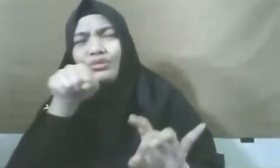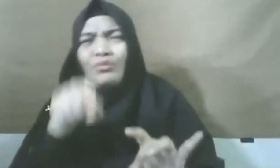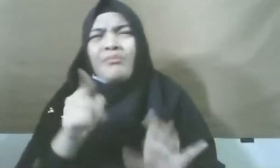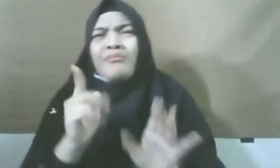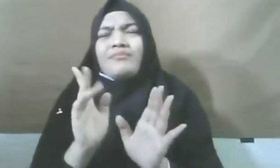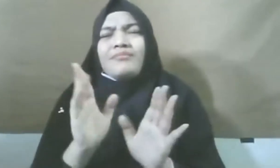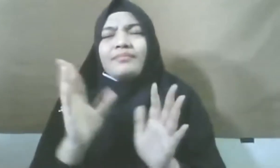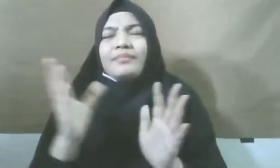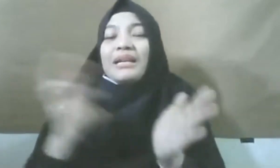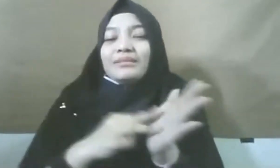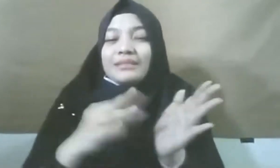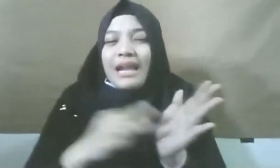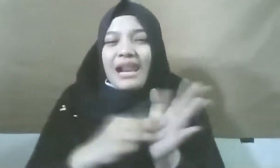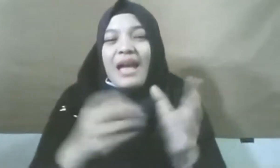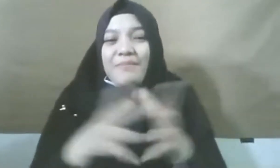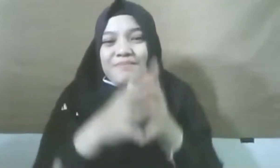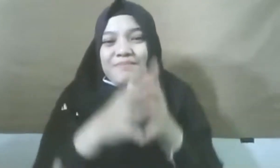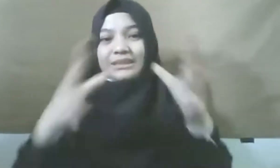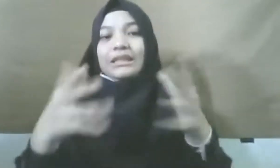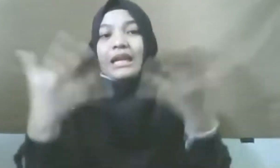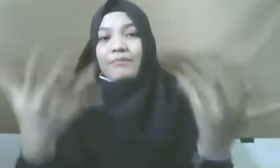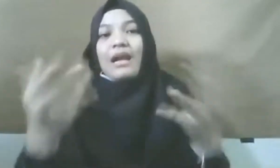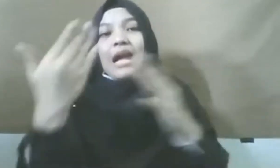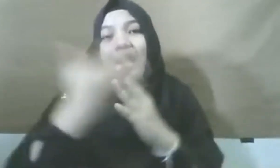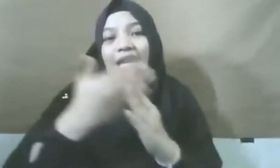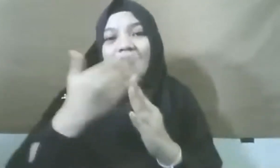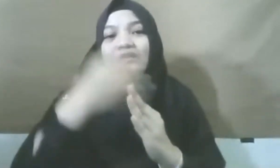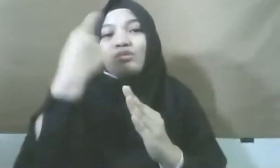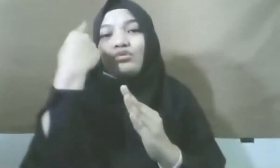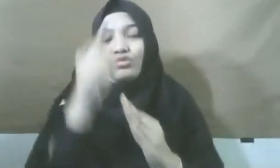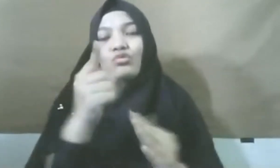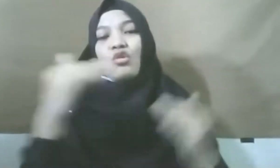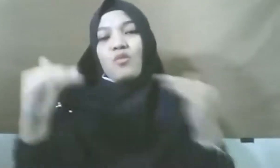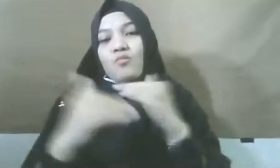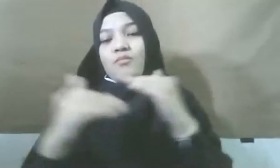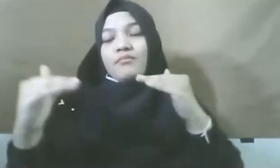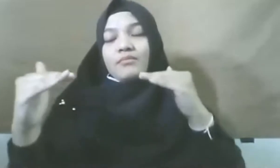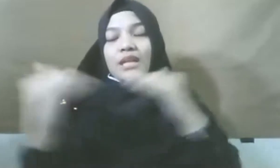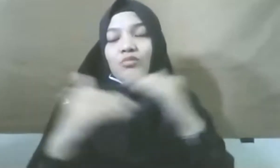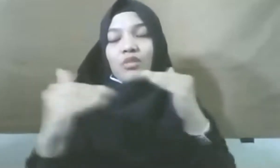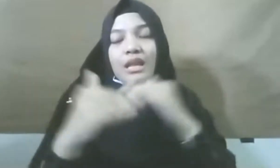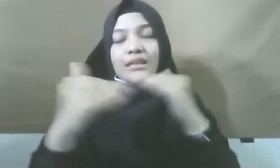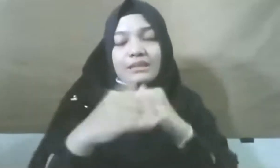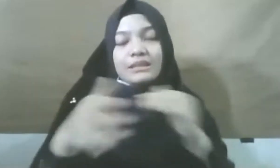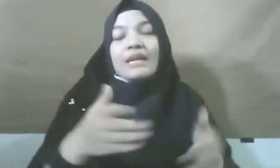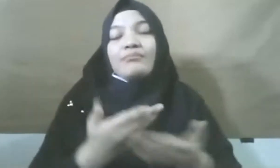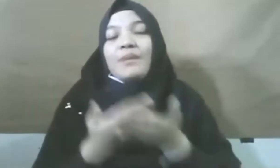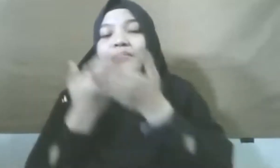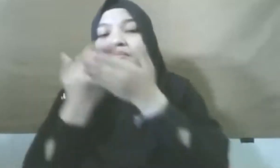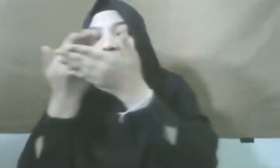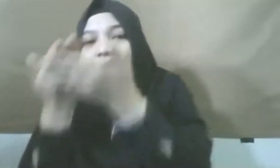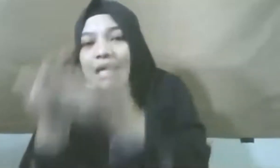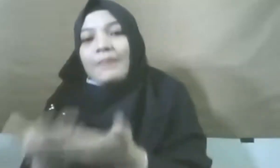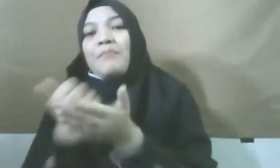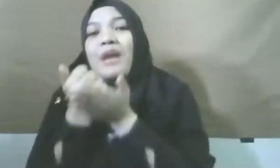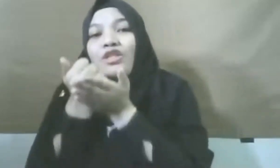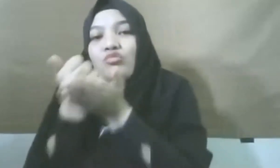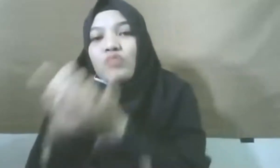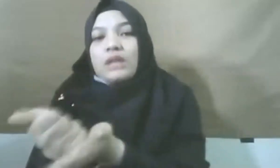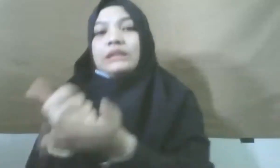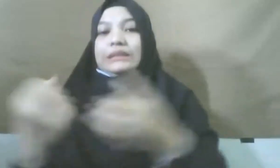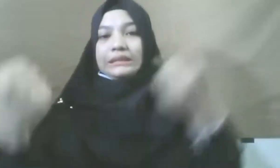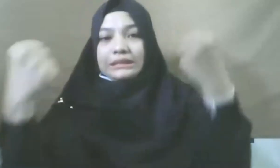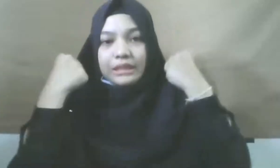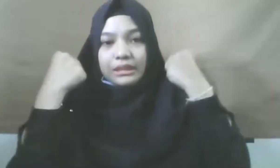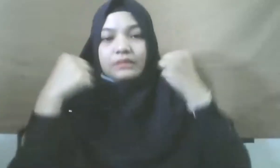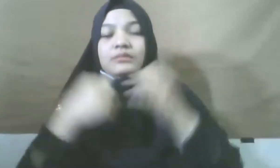for those illnesses will now be pulled out of treating dengue and malaria and HIV and pushed into